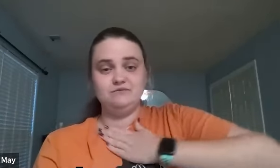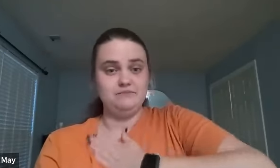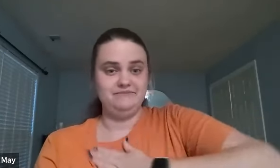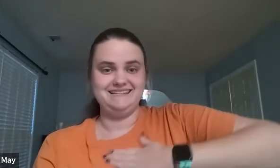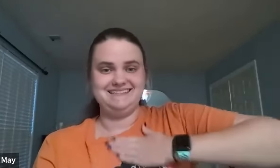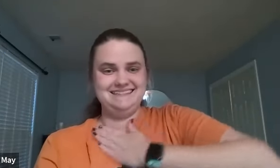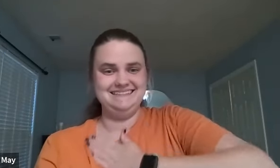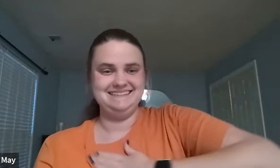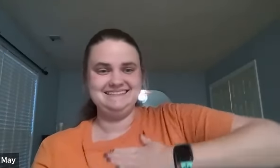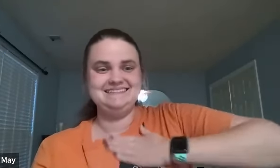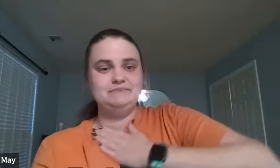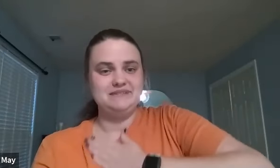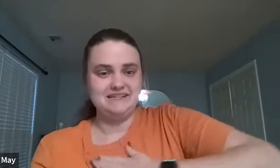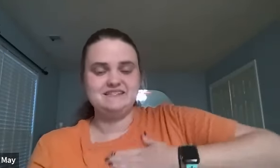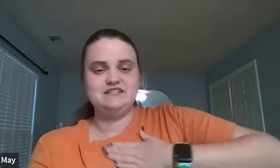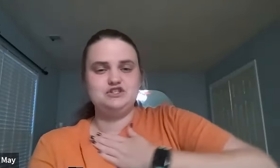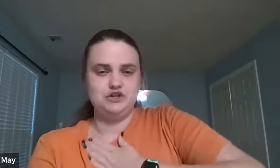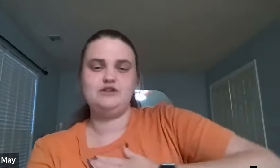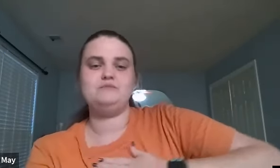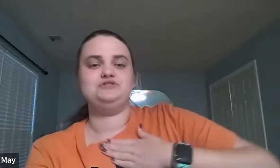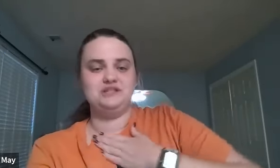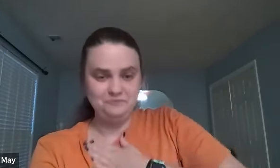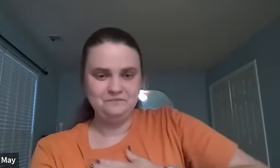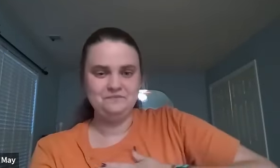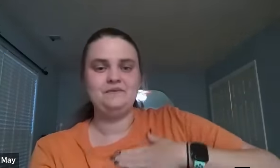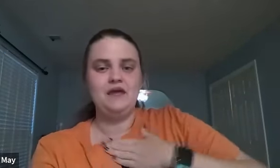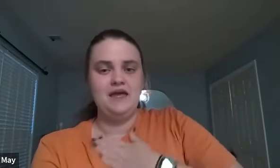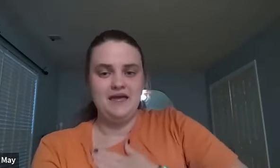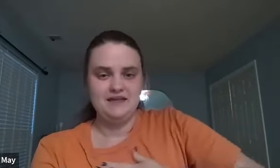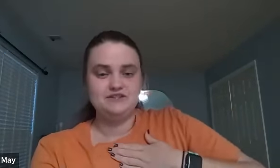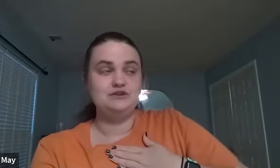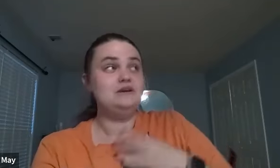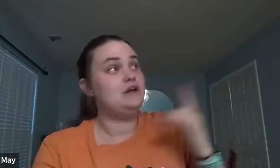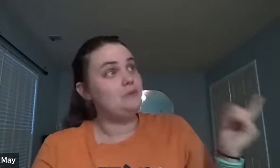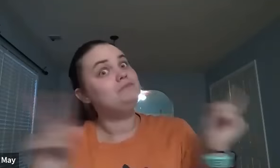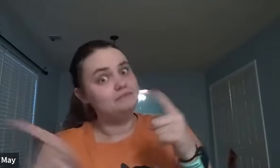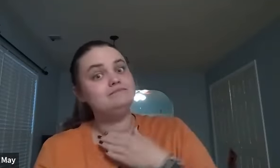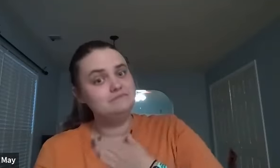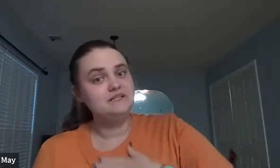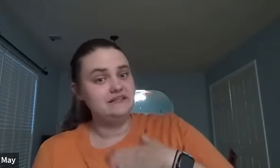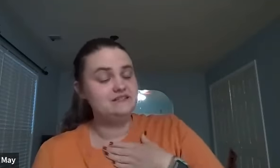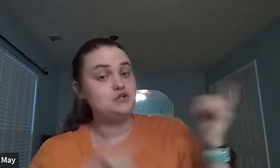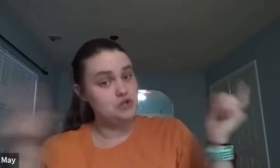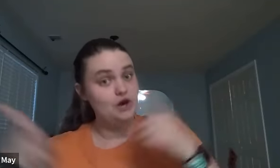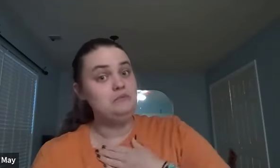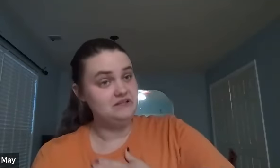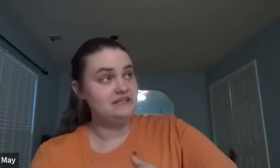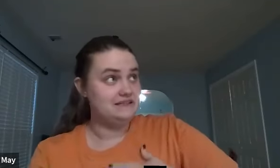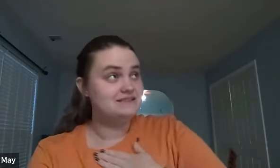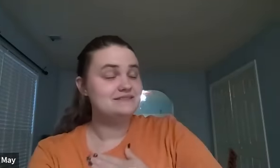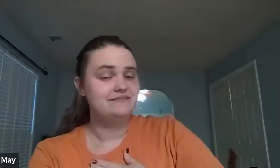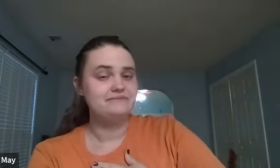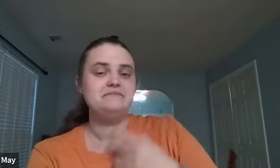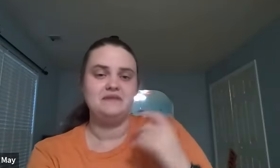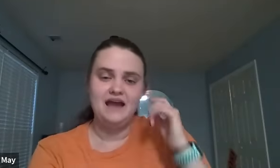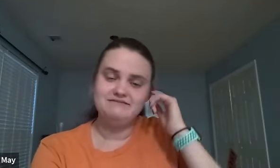rep. Yes. Please. It's a circular motion. So you can go, please, go, please. I have to